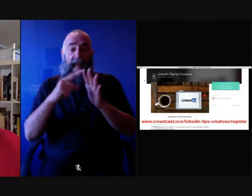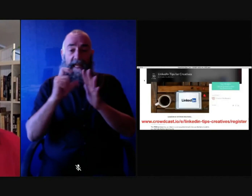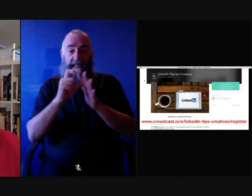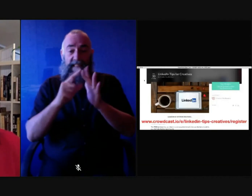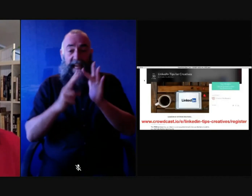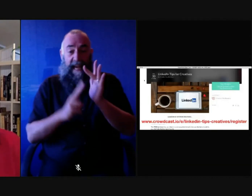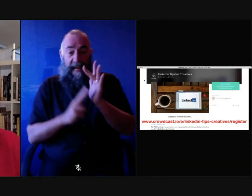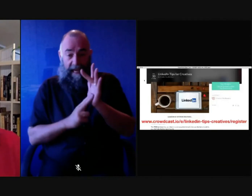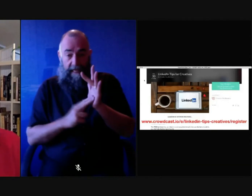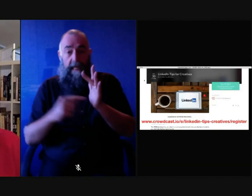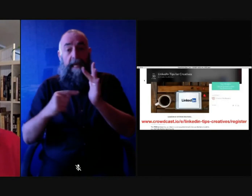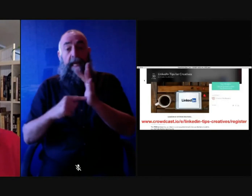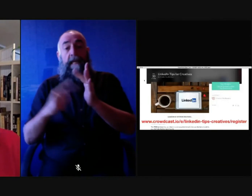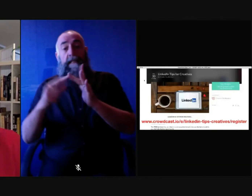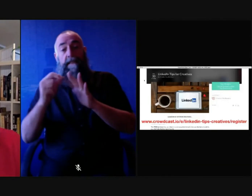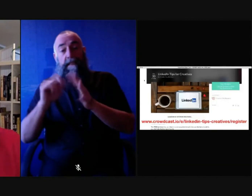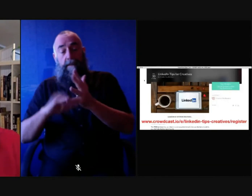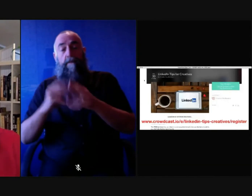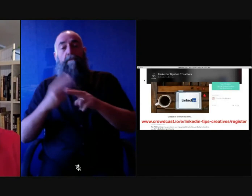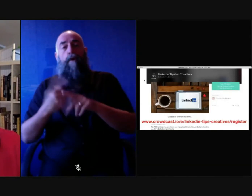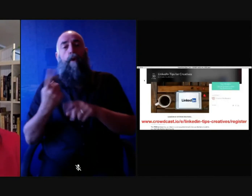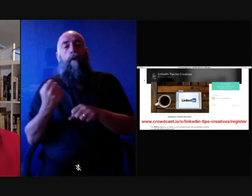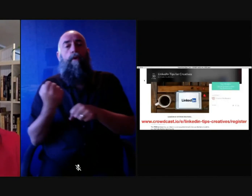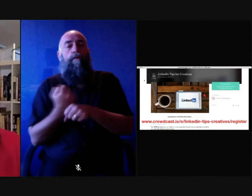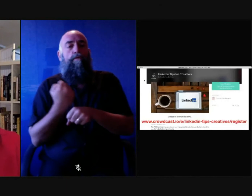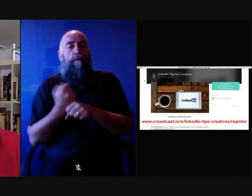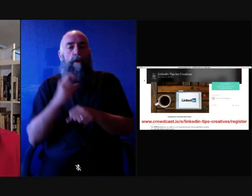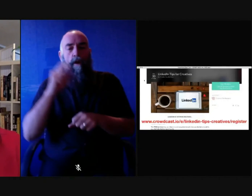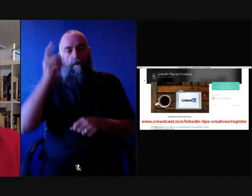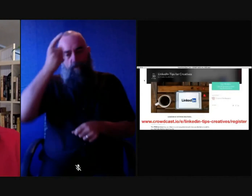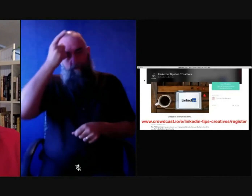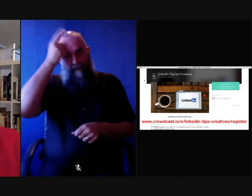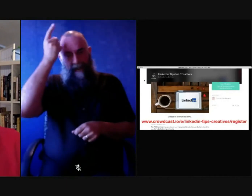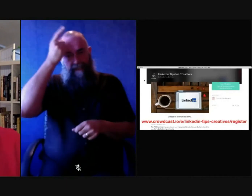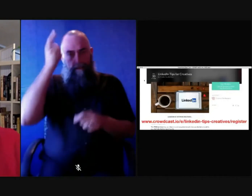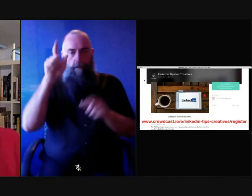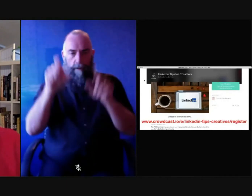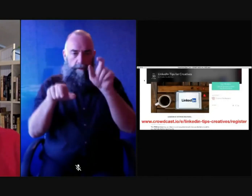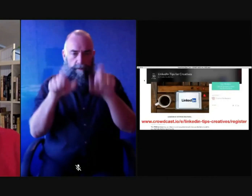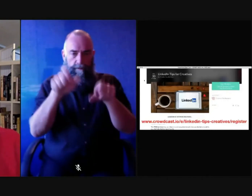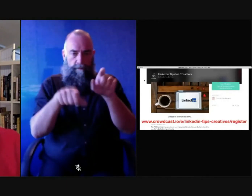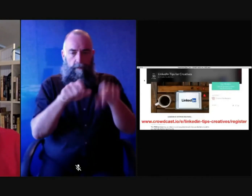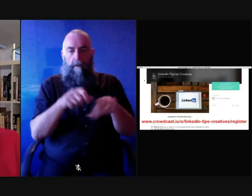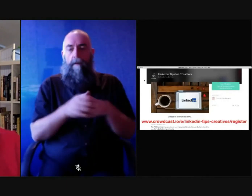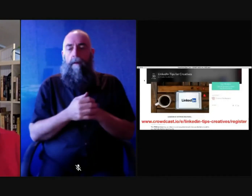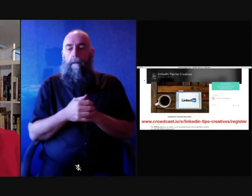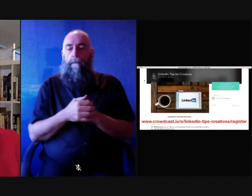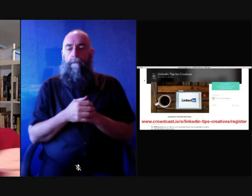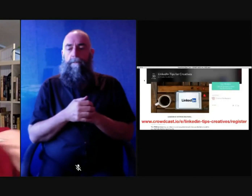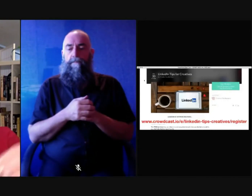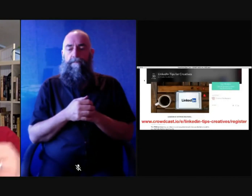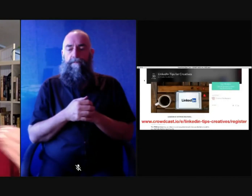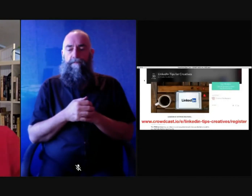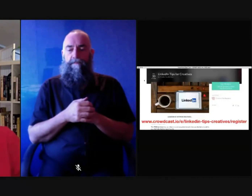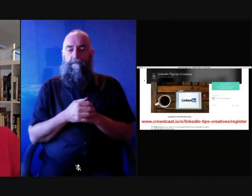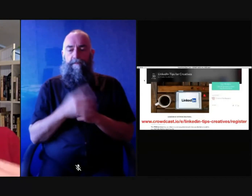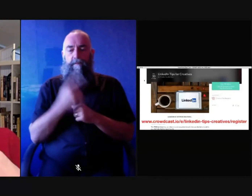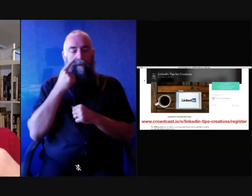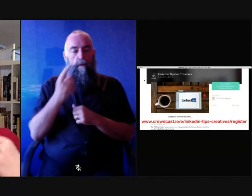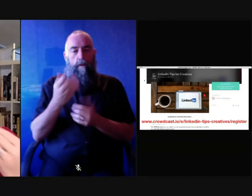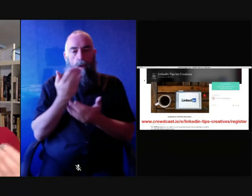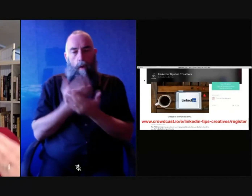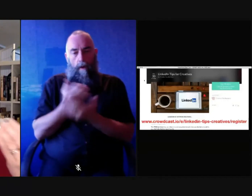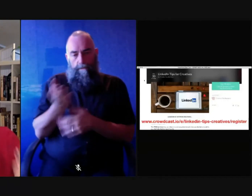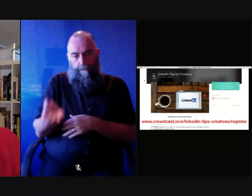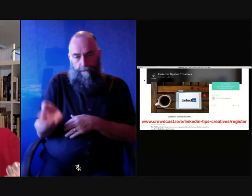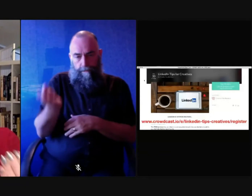because we found that LinkedIn is not terrifically great for creatives in the way that it's formatted, but